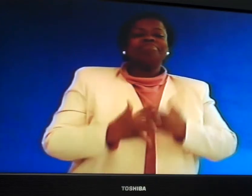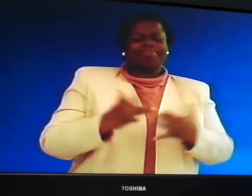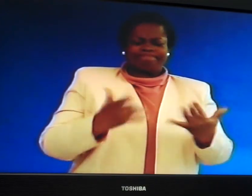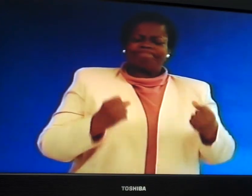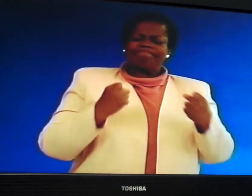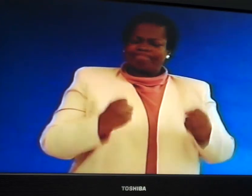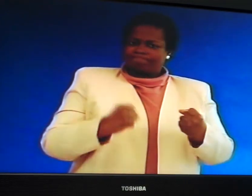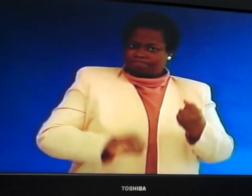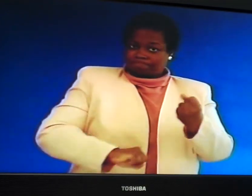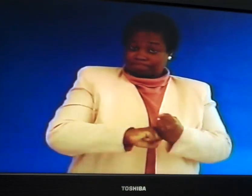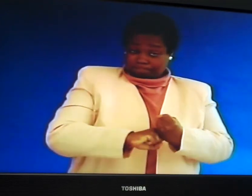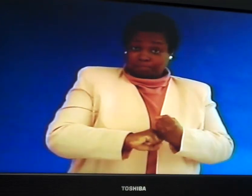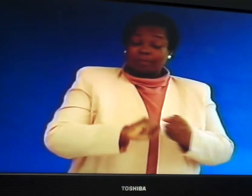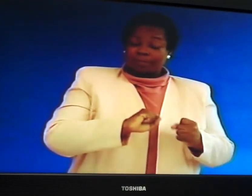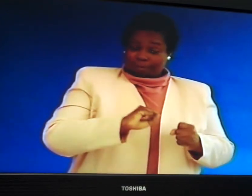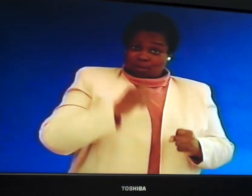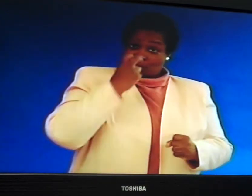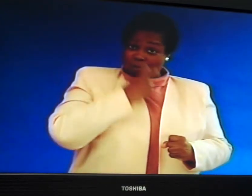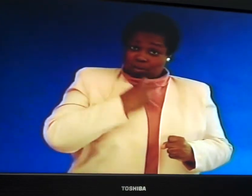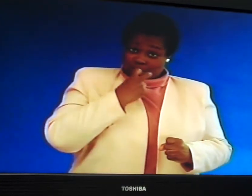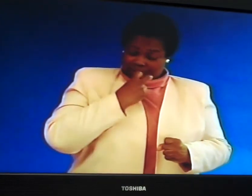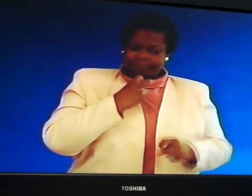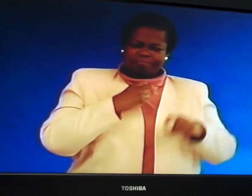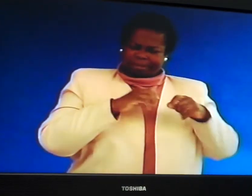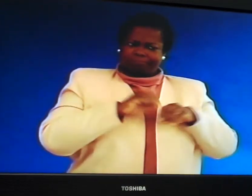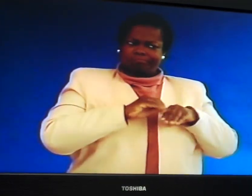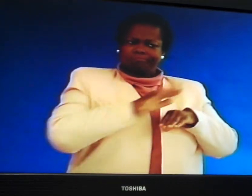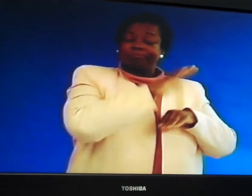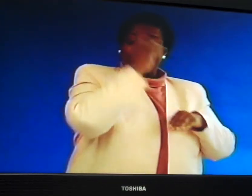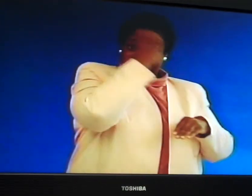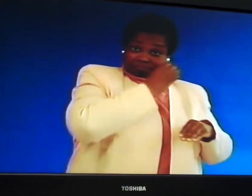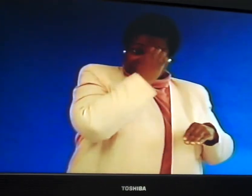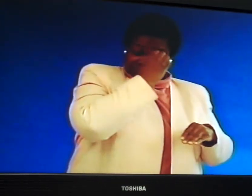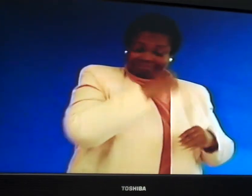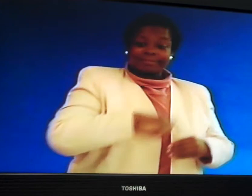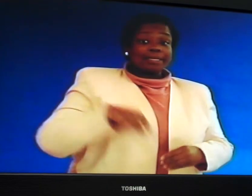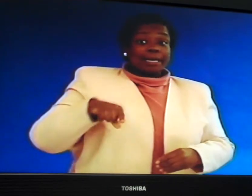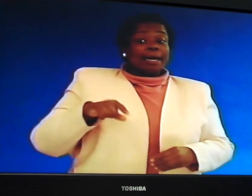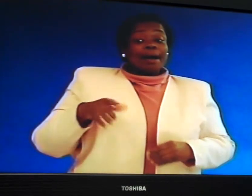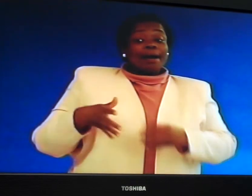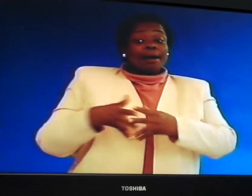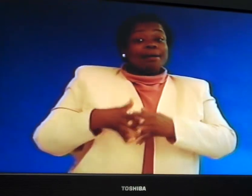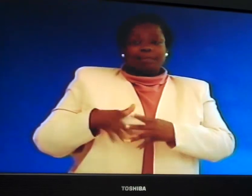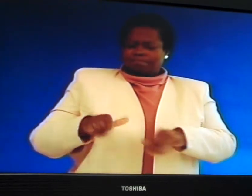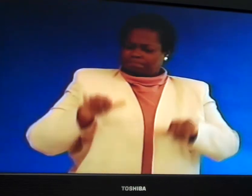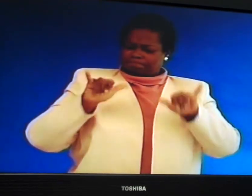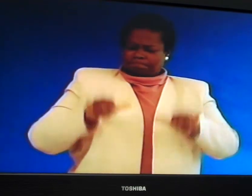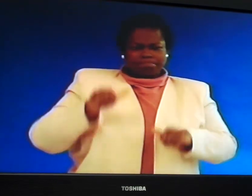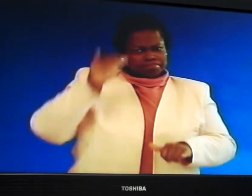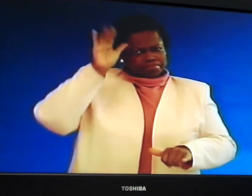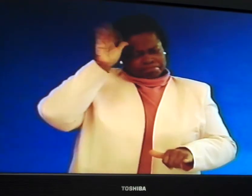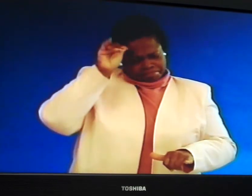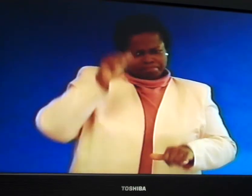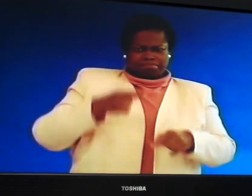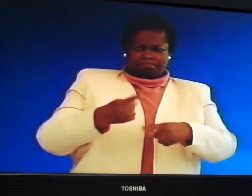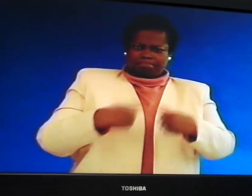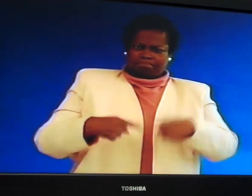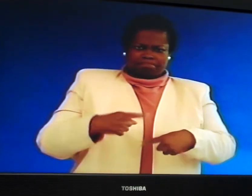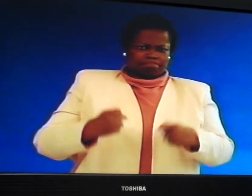So in the back of their head they thought about oral. So they sent this petition up